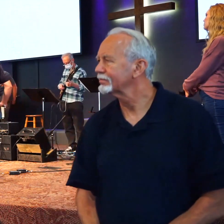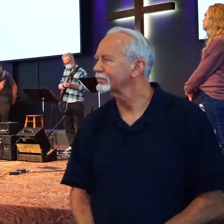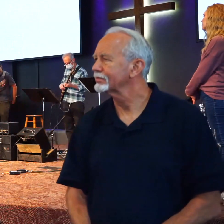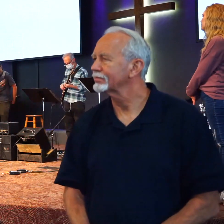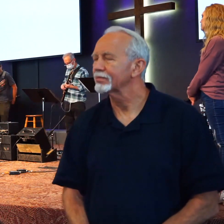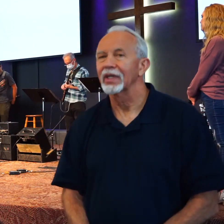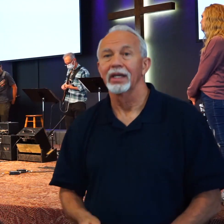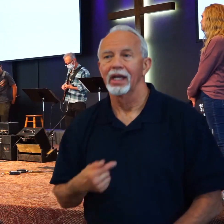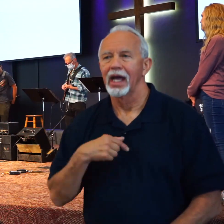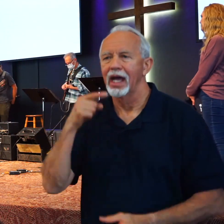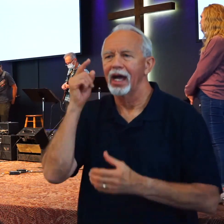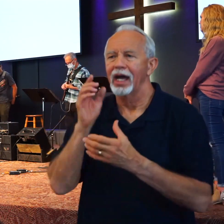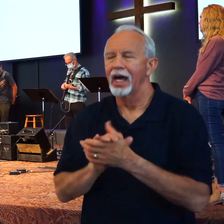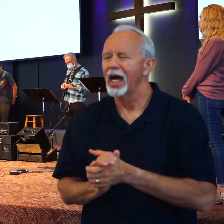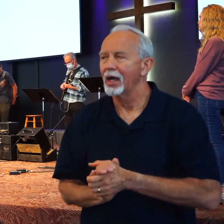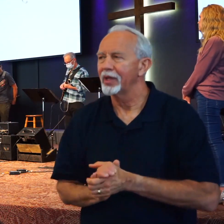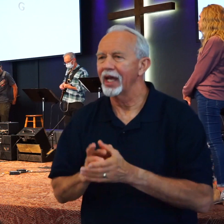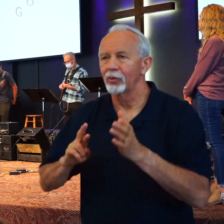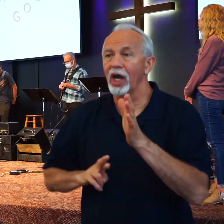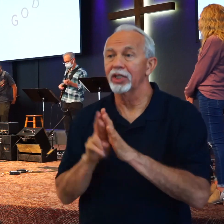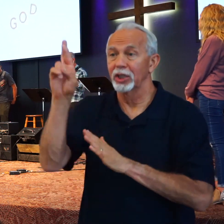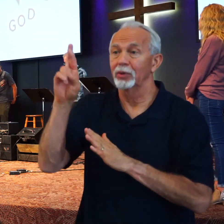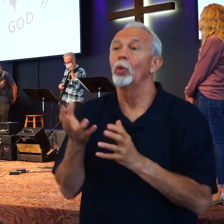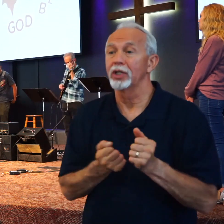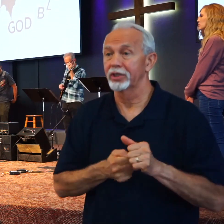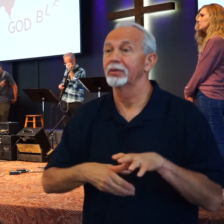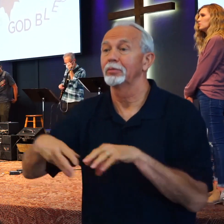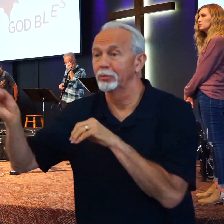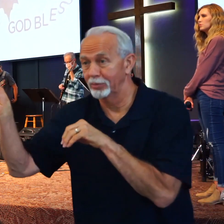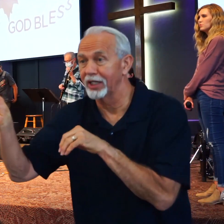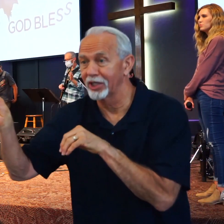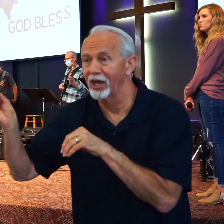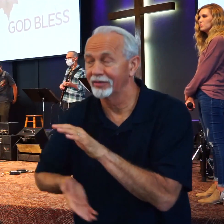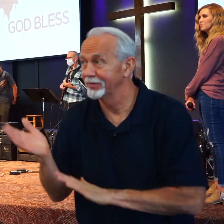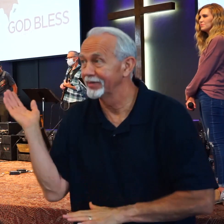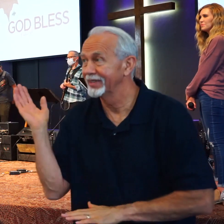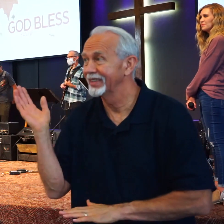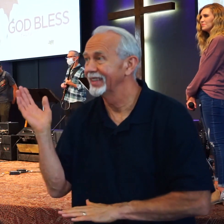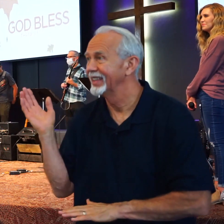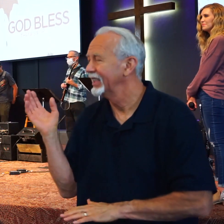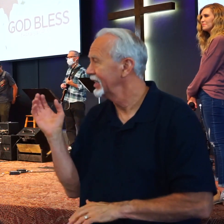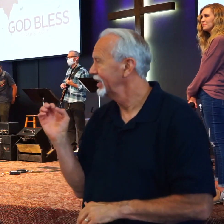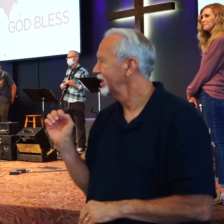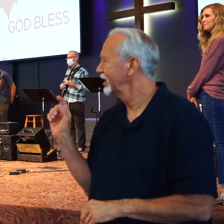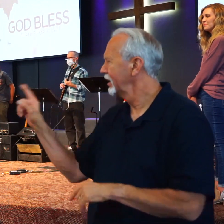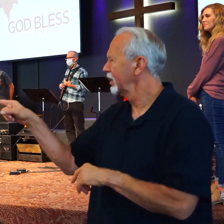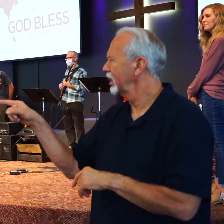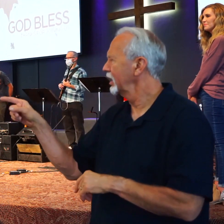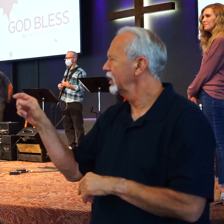I do believe that rocket ship wants to blast off. Hey, Elizabeth, will you go to